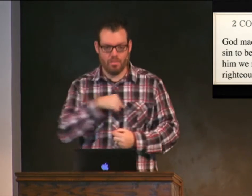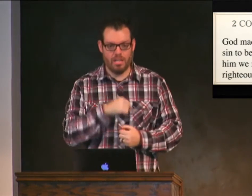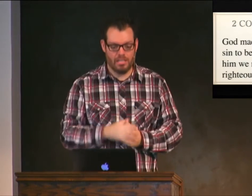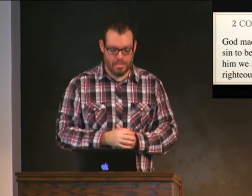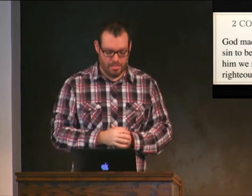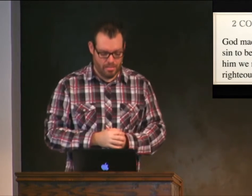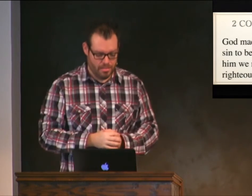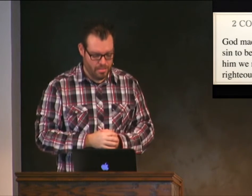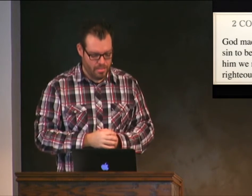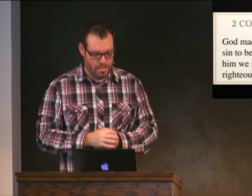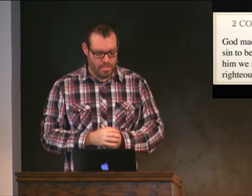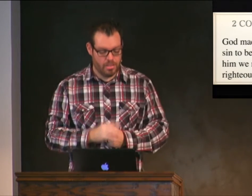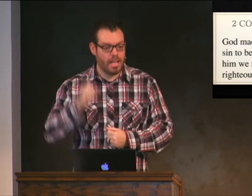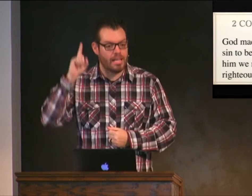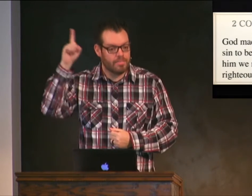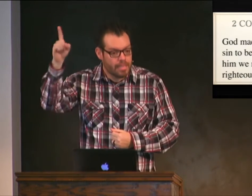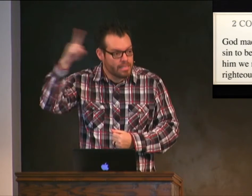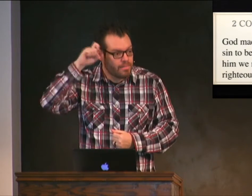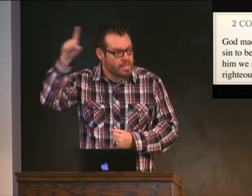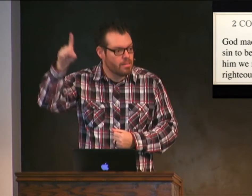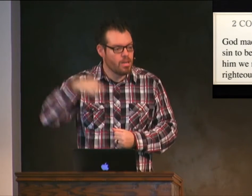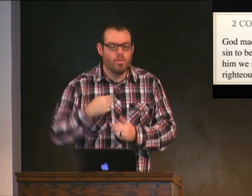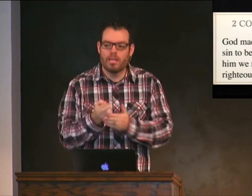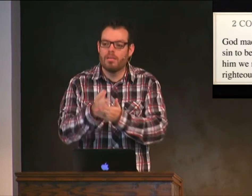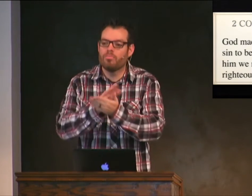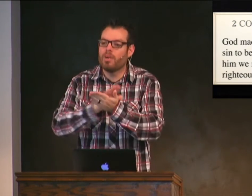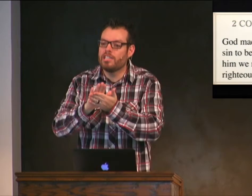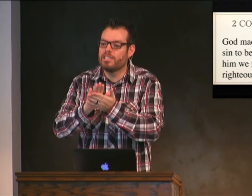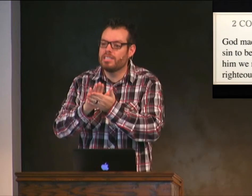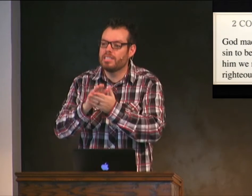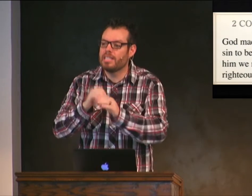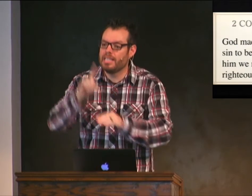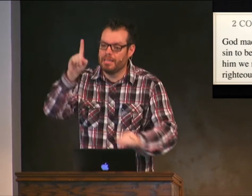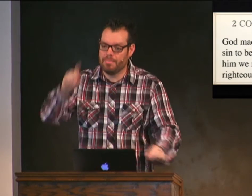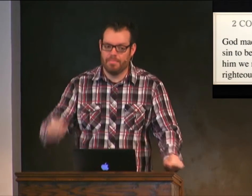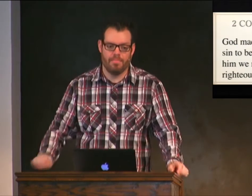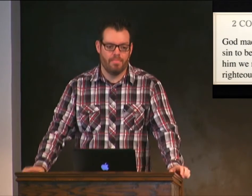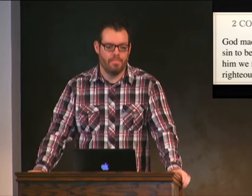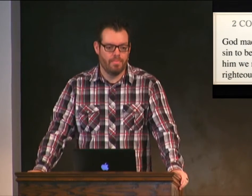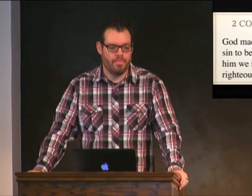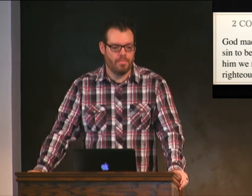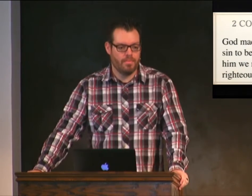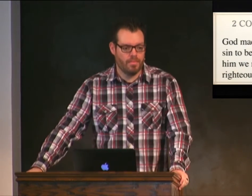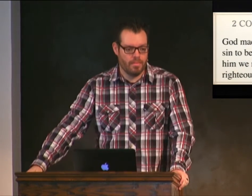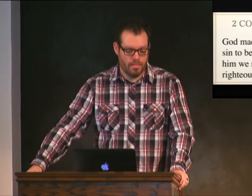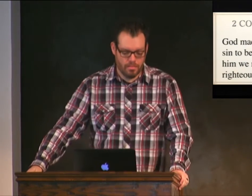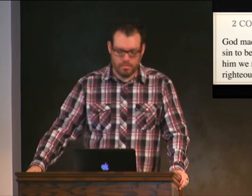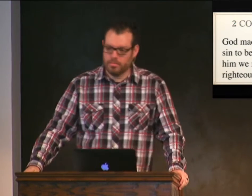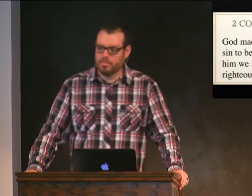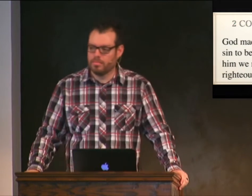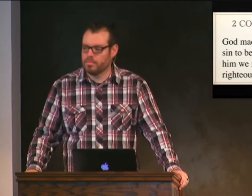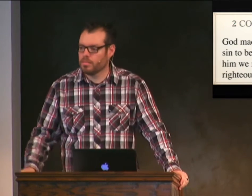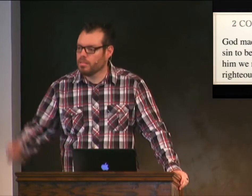sin for us. So that because of him, we become righteous in him.